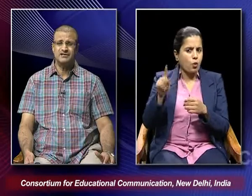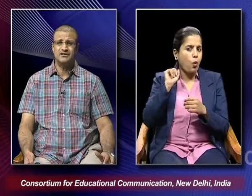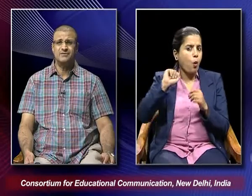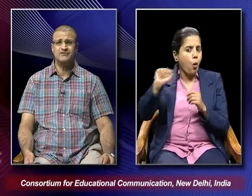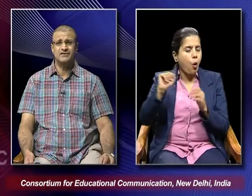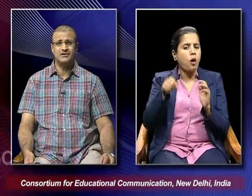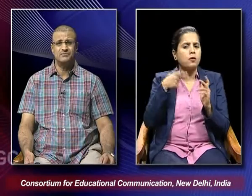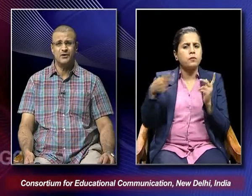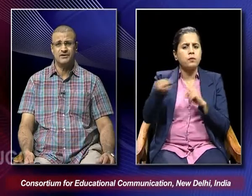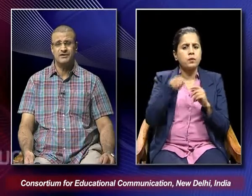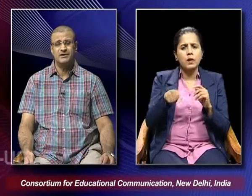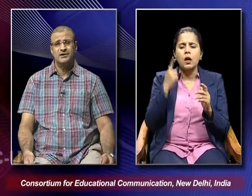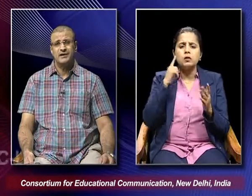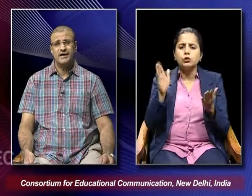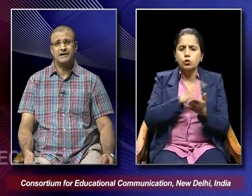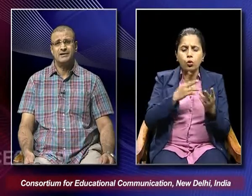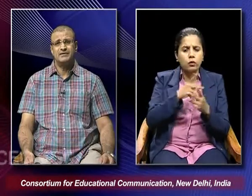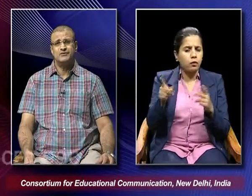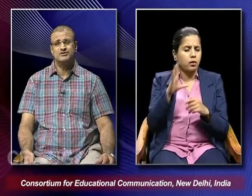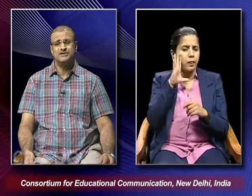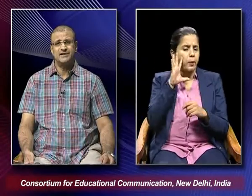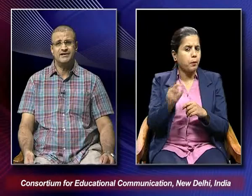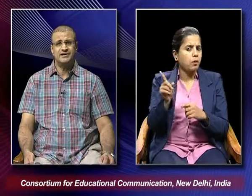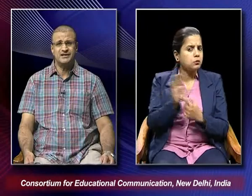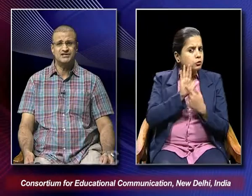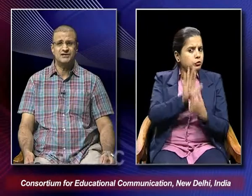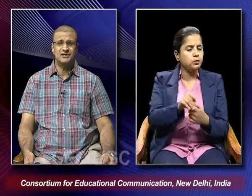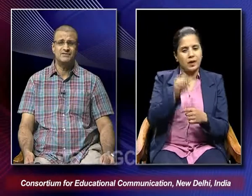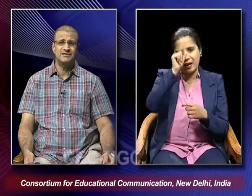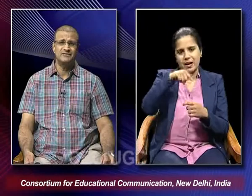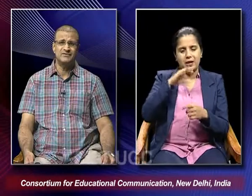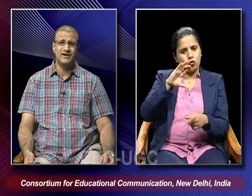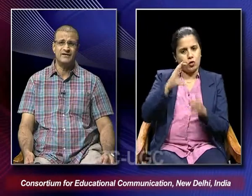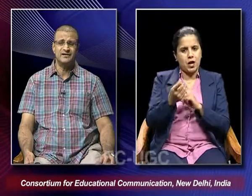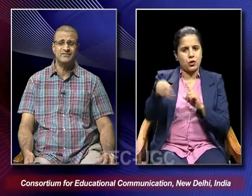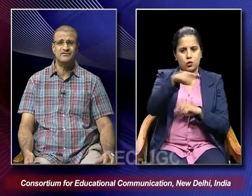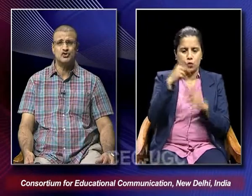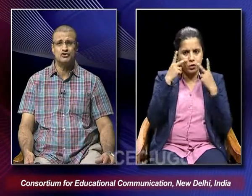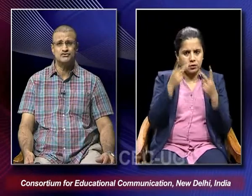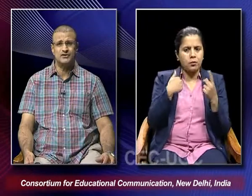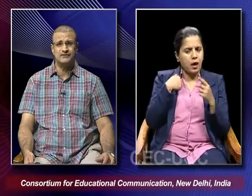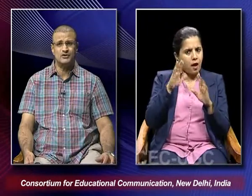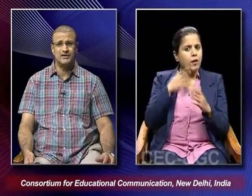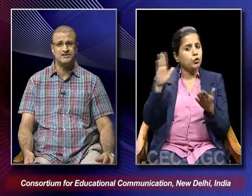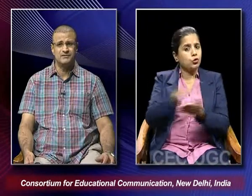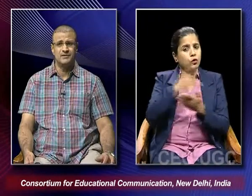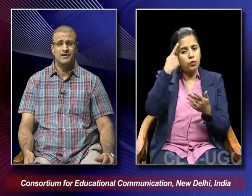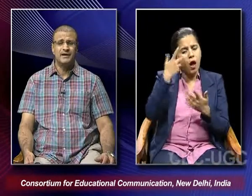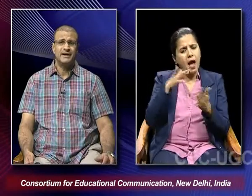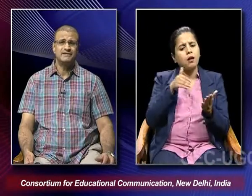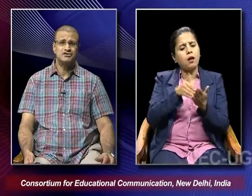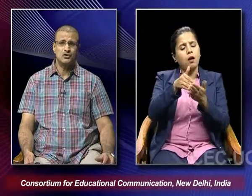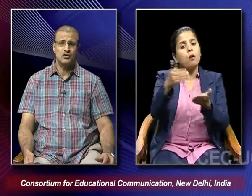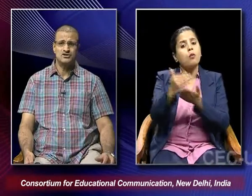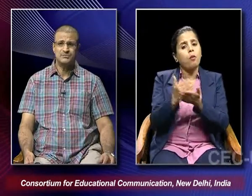matter, they have been very, very important. And if you see the Indian culture, even then we find that we have songs for every occasion.